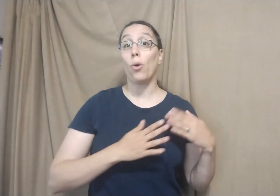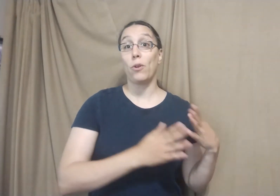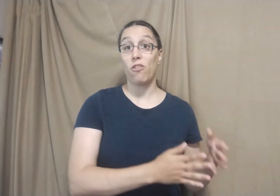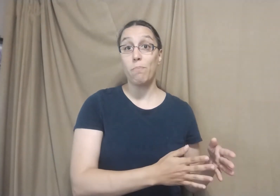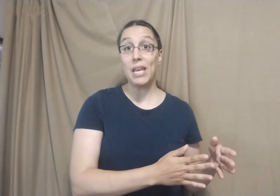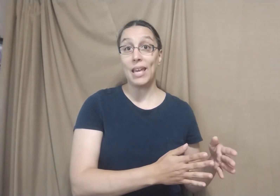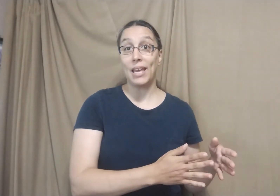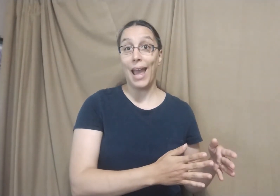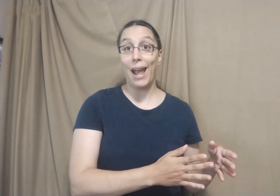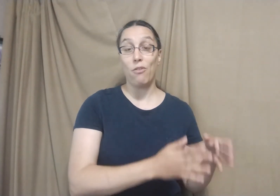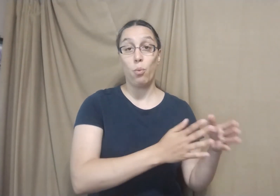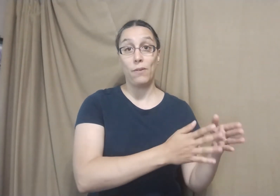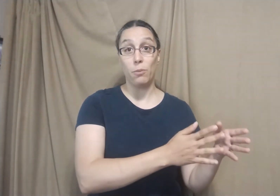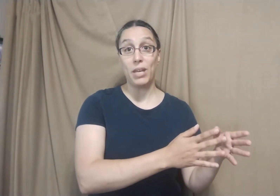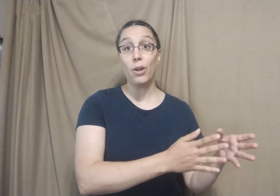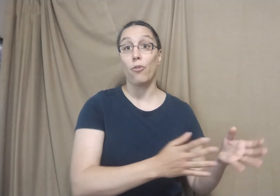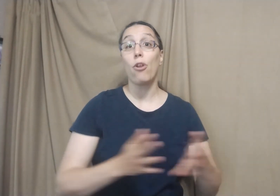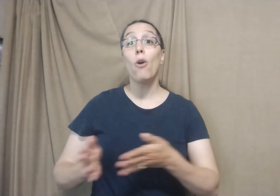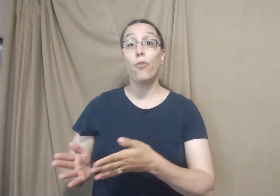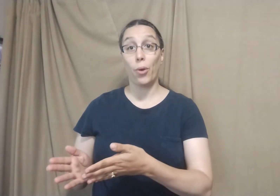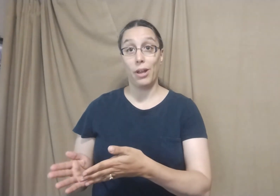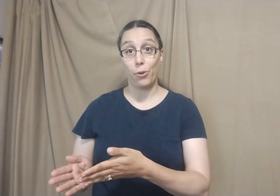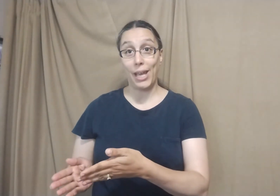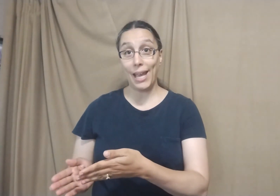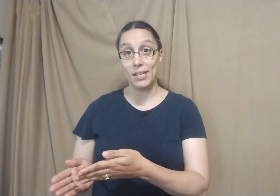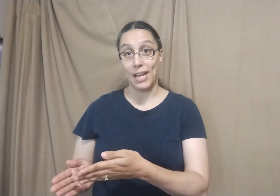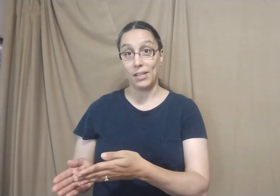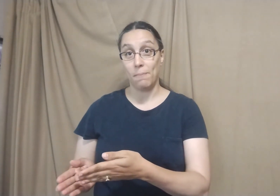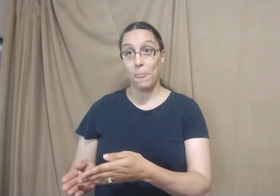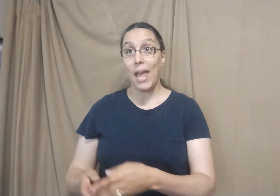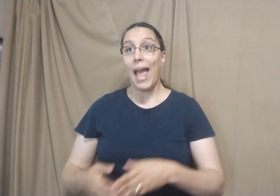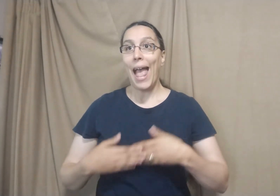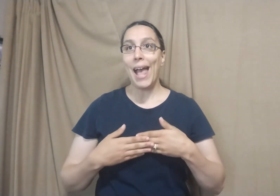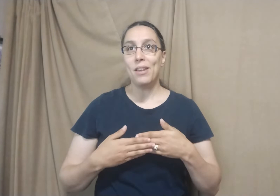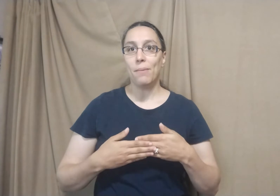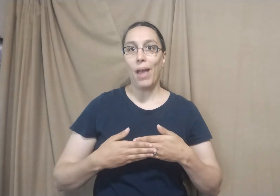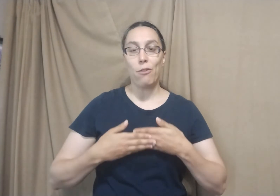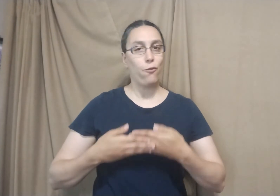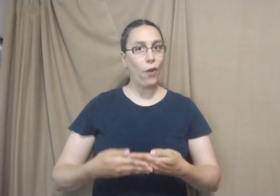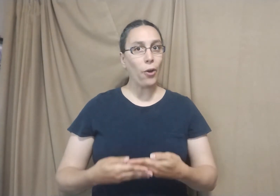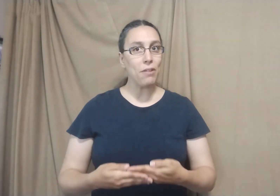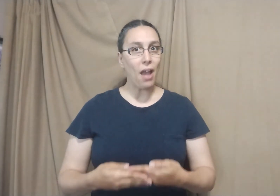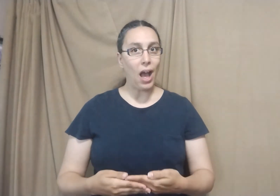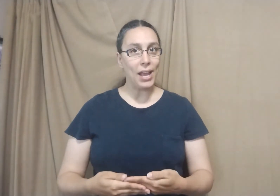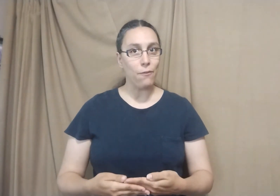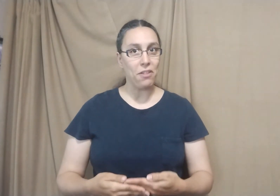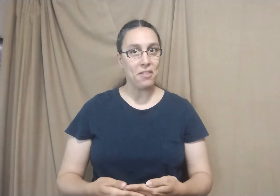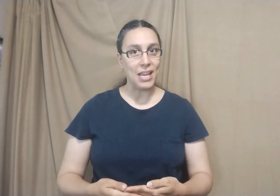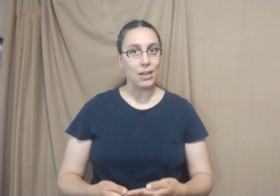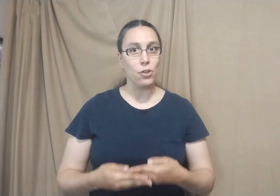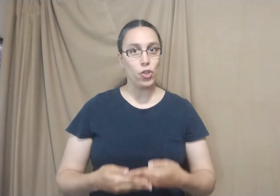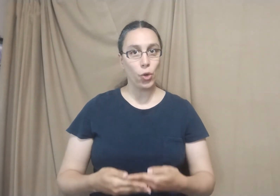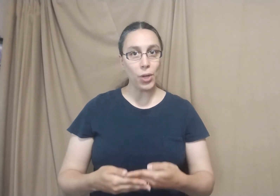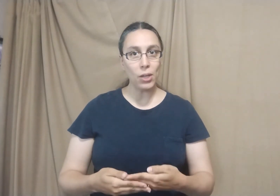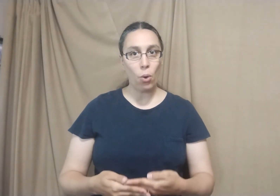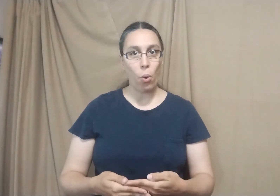they're speaking as one of the peers for another candidate. And as far as I have seen, during